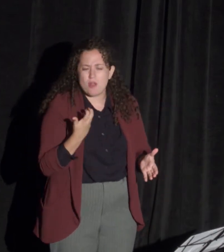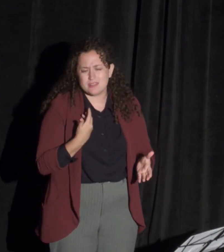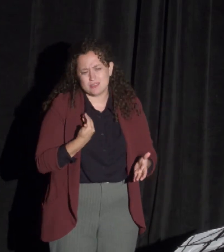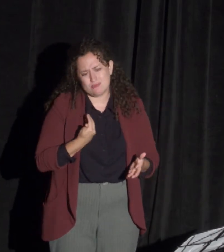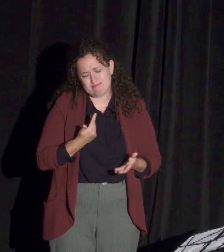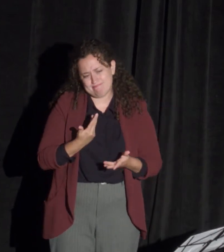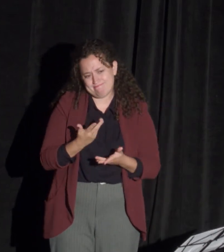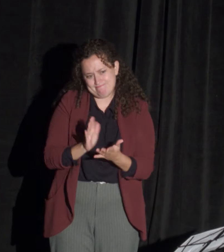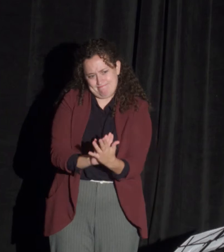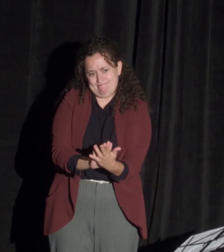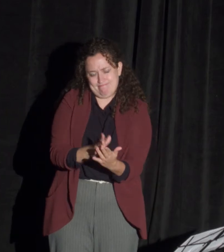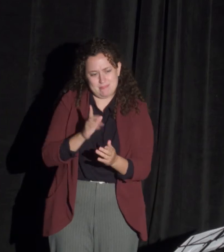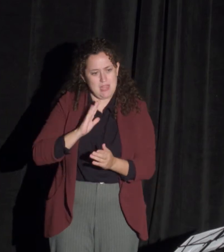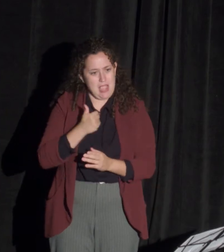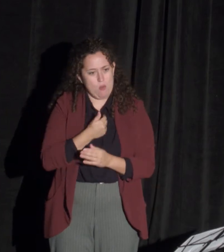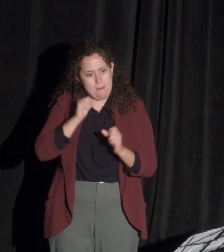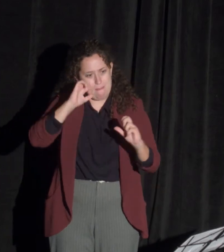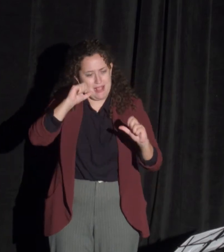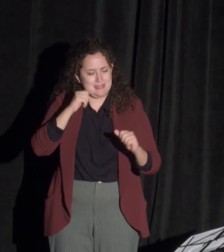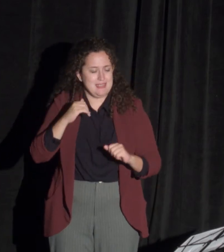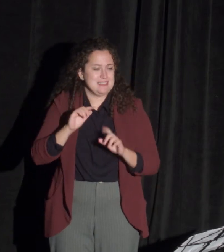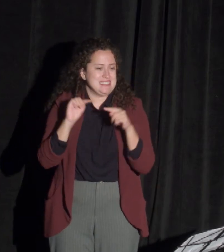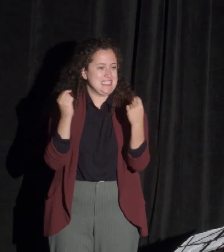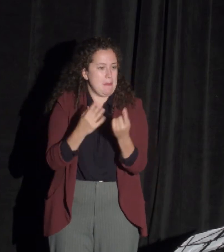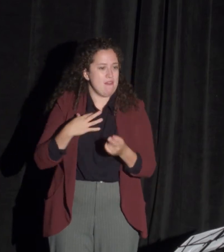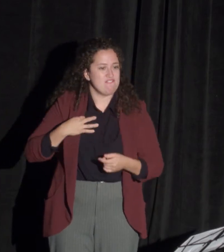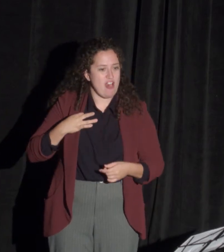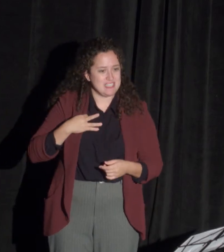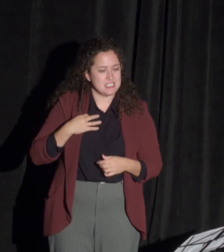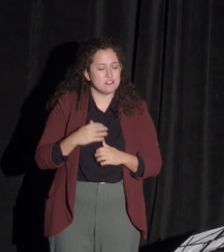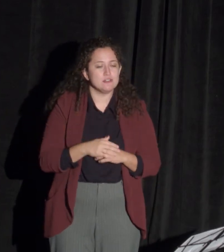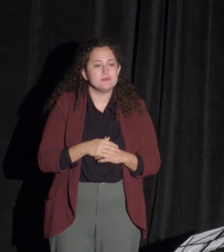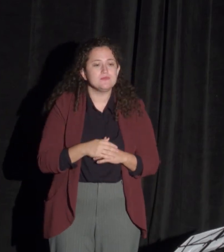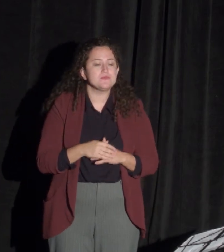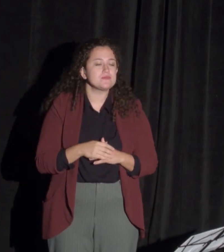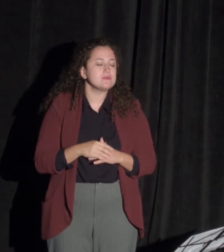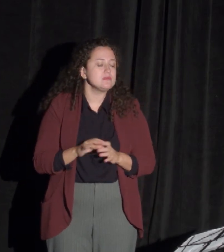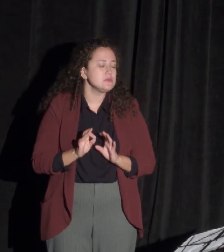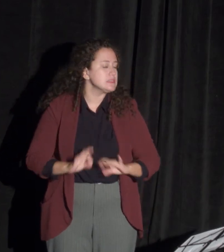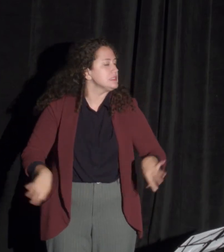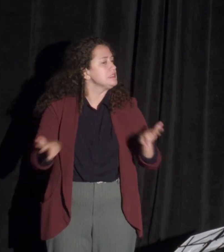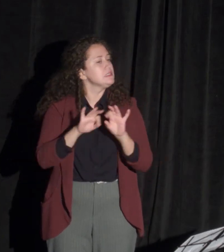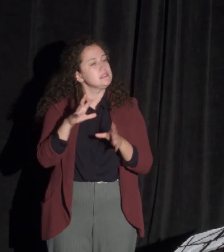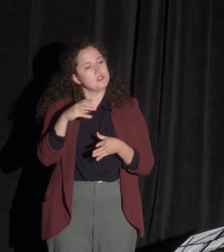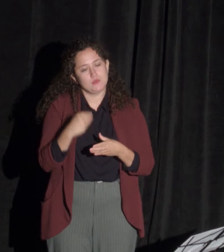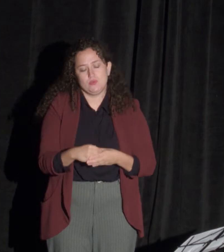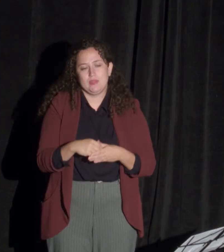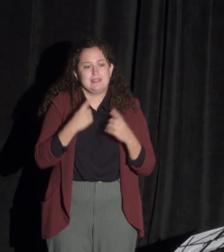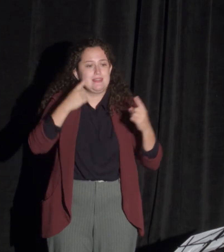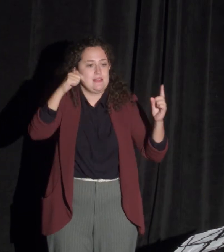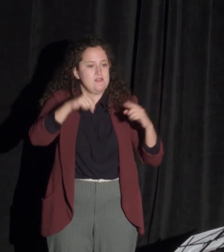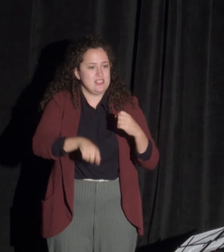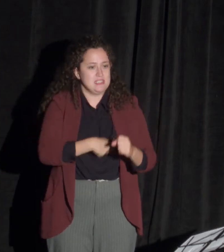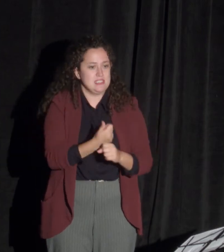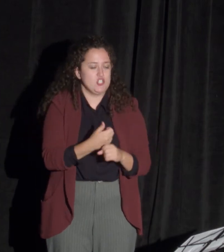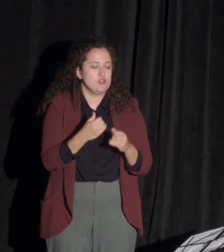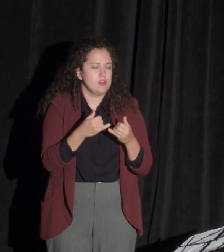volunteers. Key to the success of this year's Hugo Awards are my deputy, Nicholas White, WSFIS division